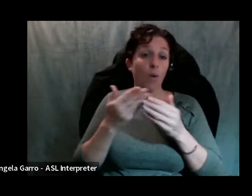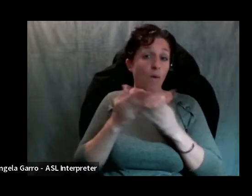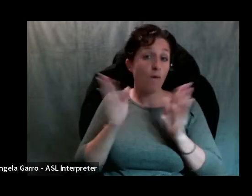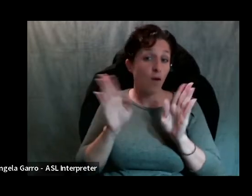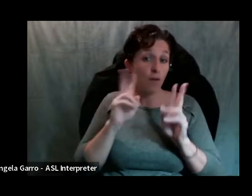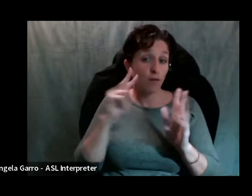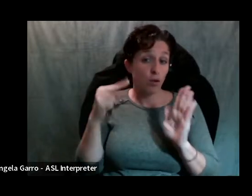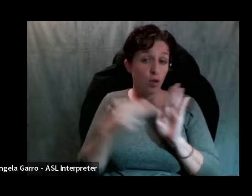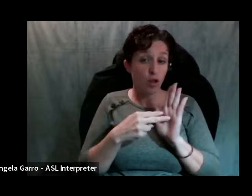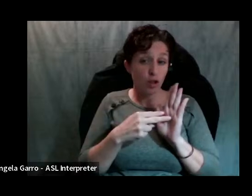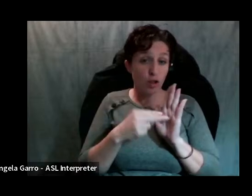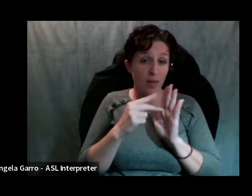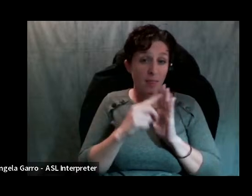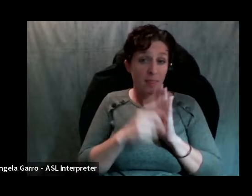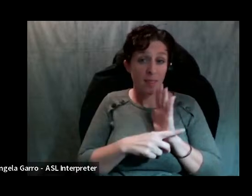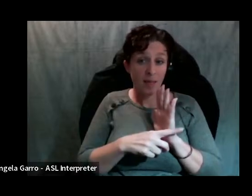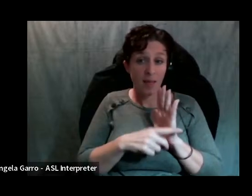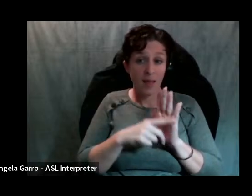that, Mhm.